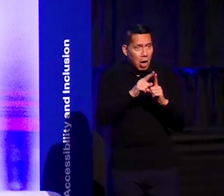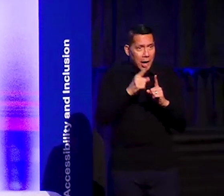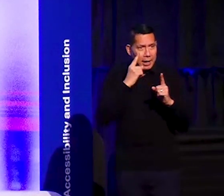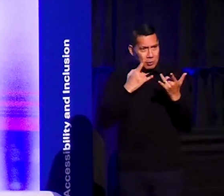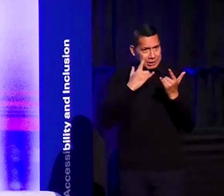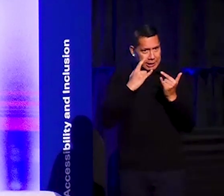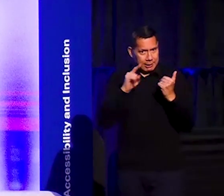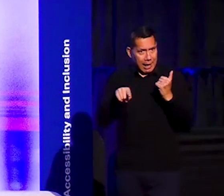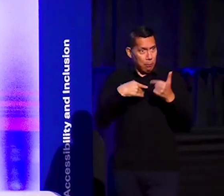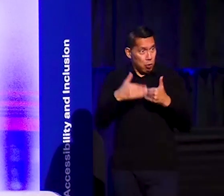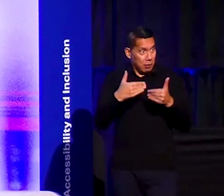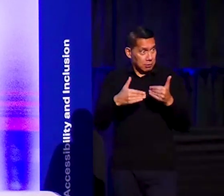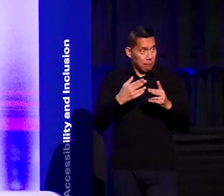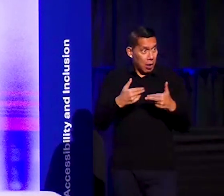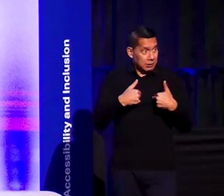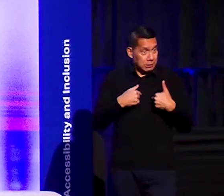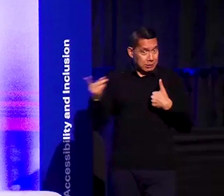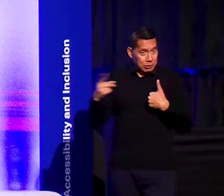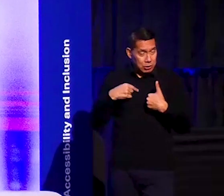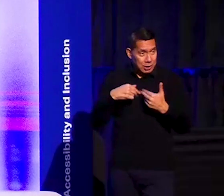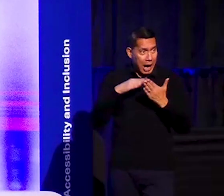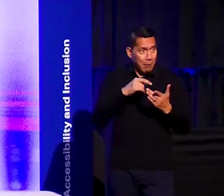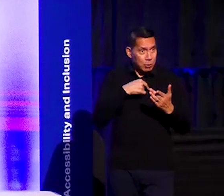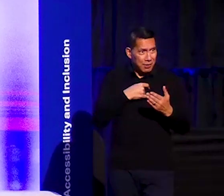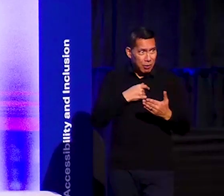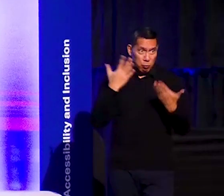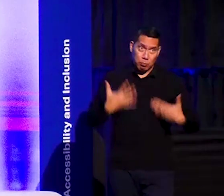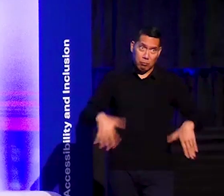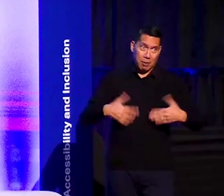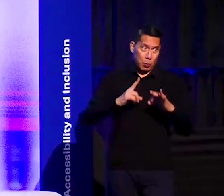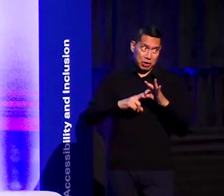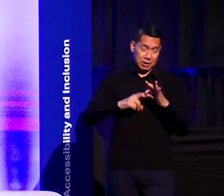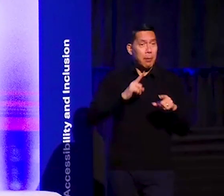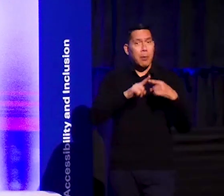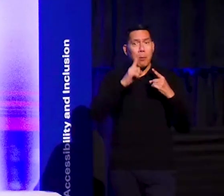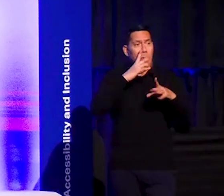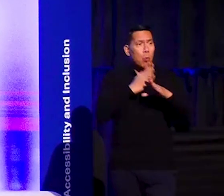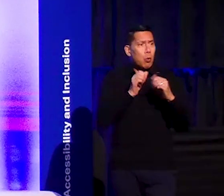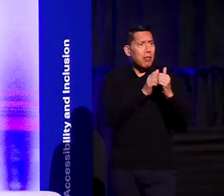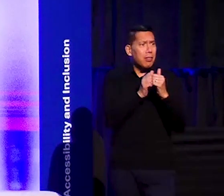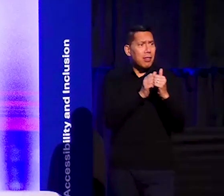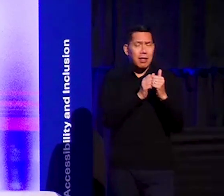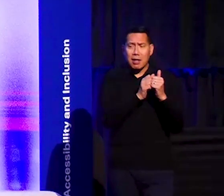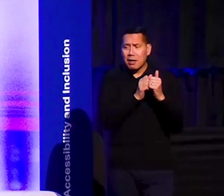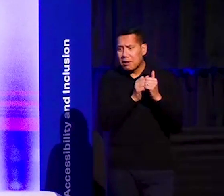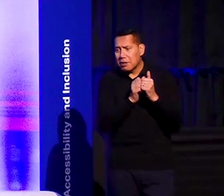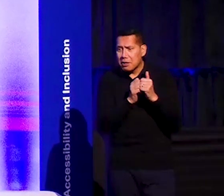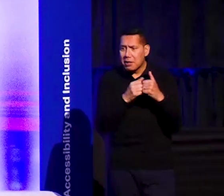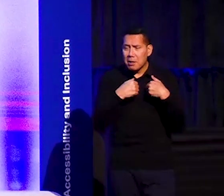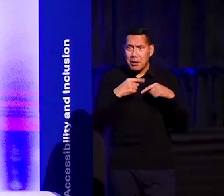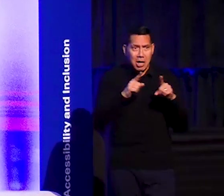us, measure our progress? Can you help us with a hairy question? But most of the people I work with are people who are not familiar